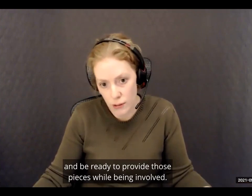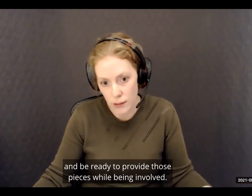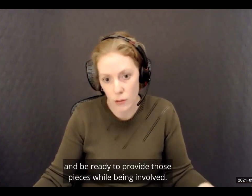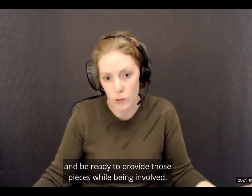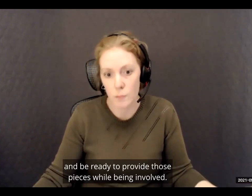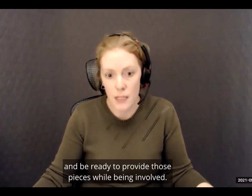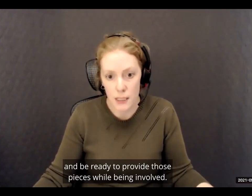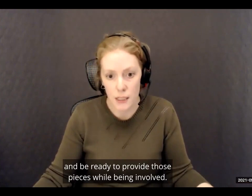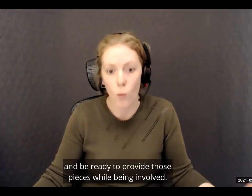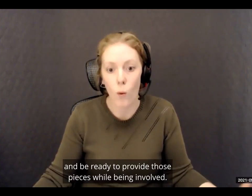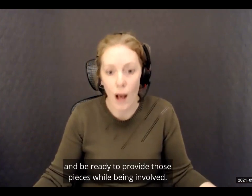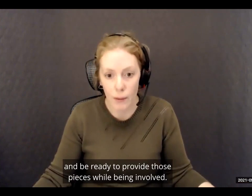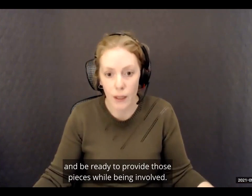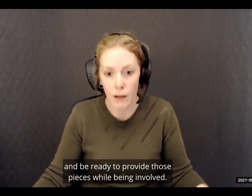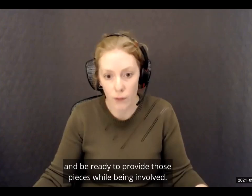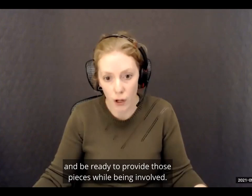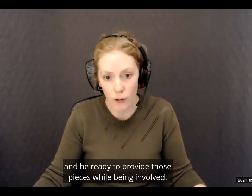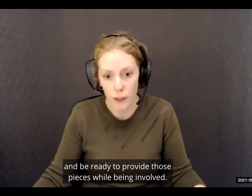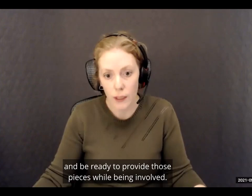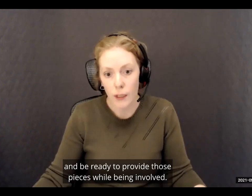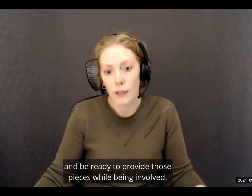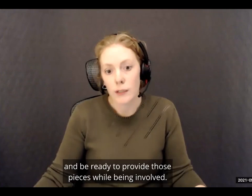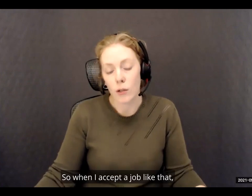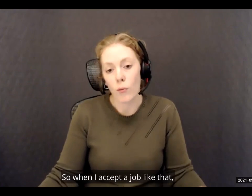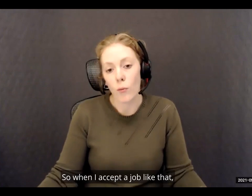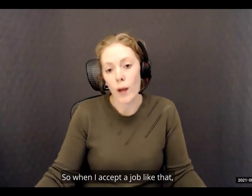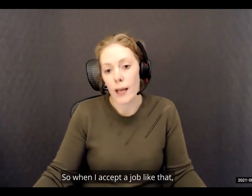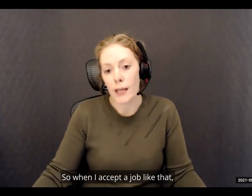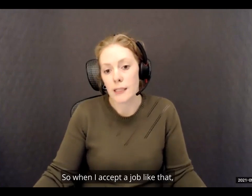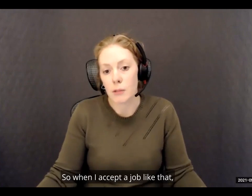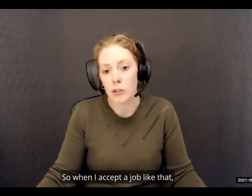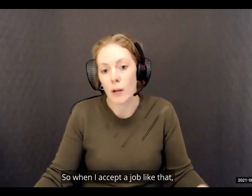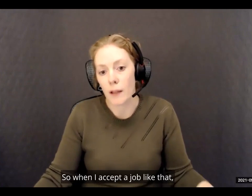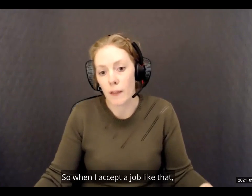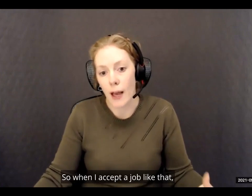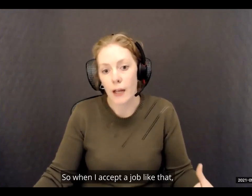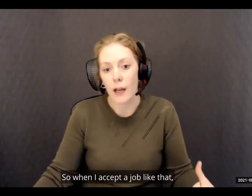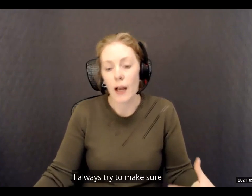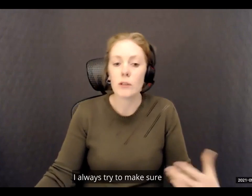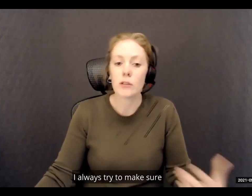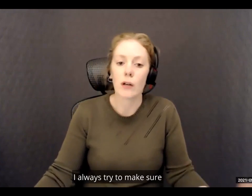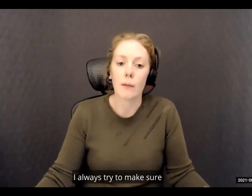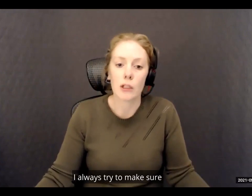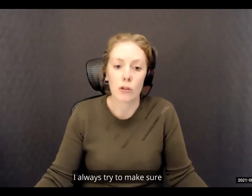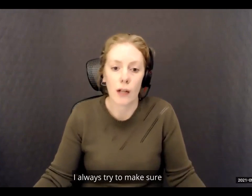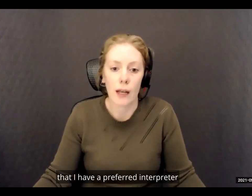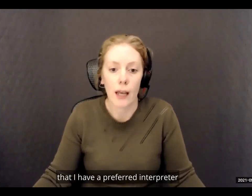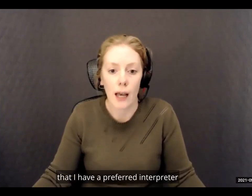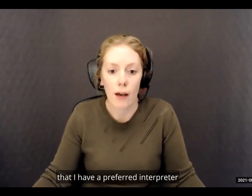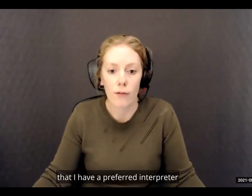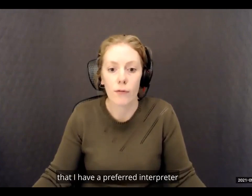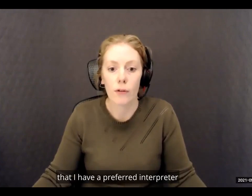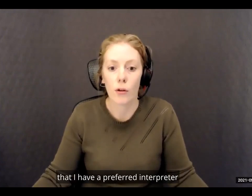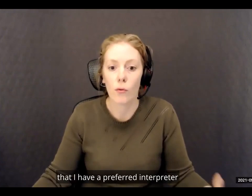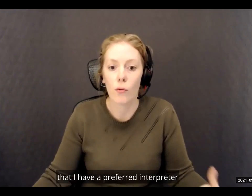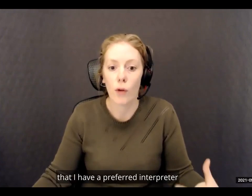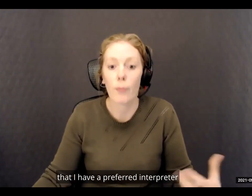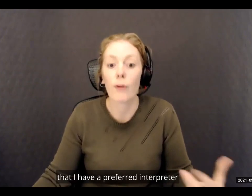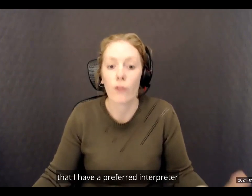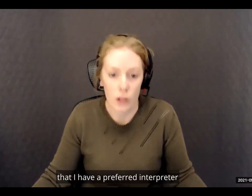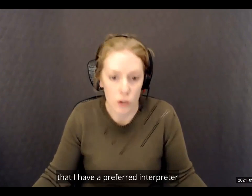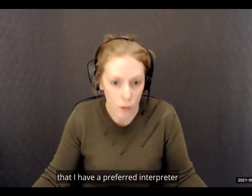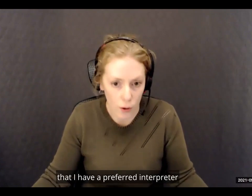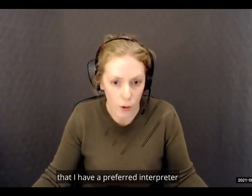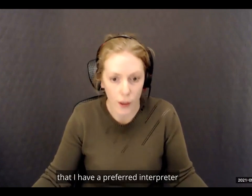provide those pieces while being involved. So when I accept a job like that, I always try to make sure that I have, you know,